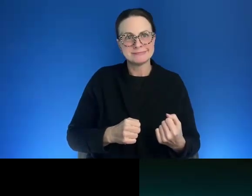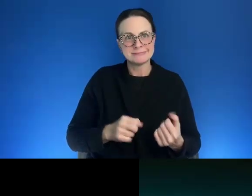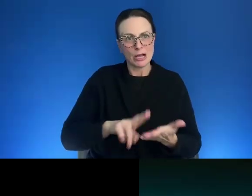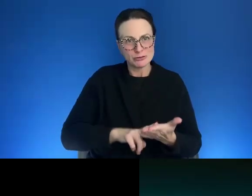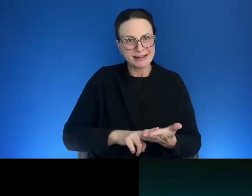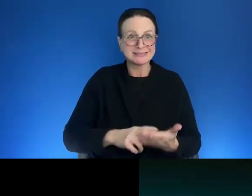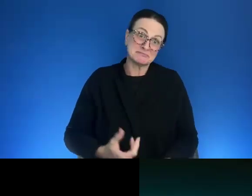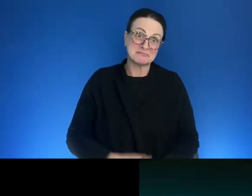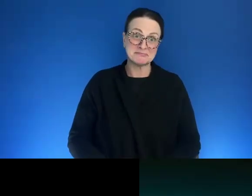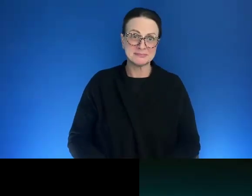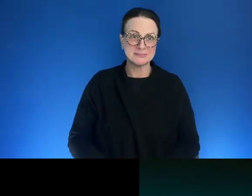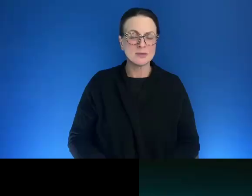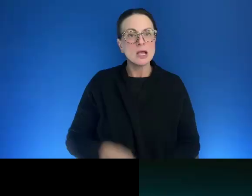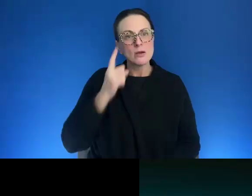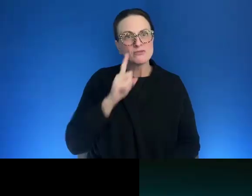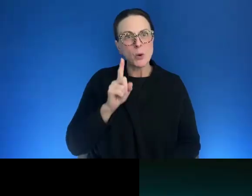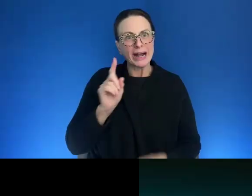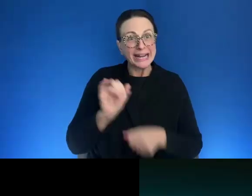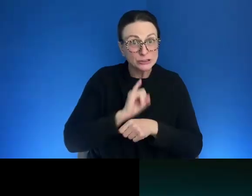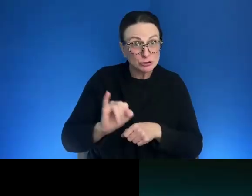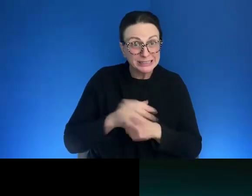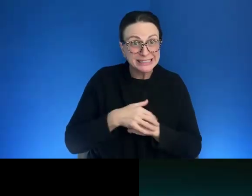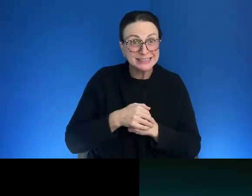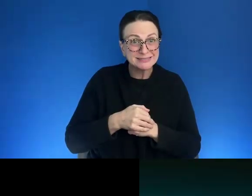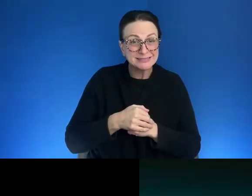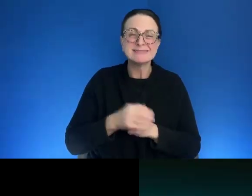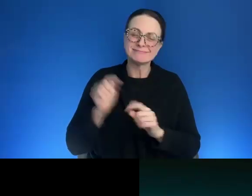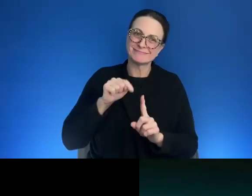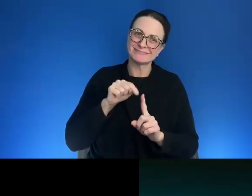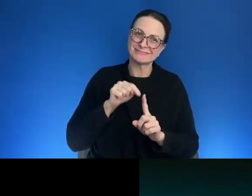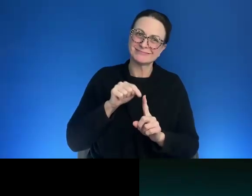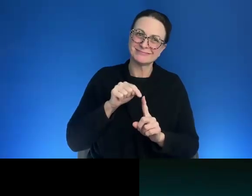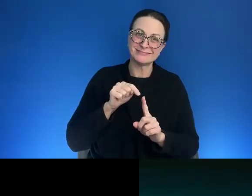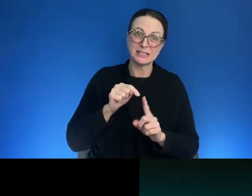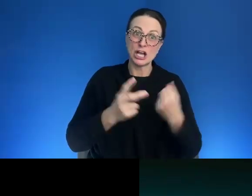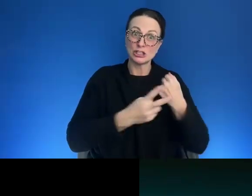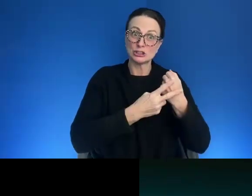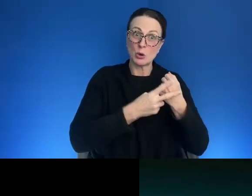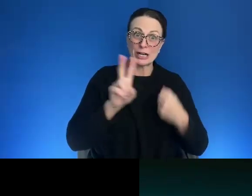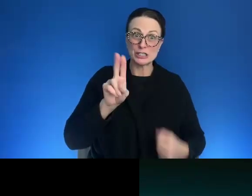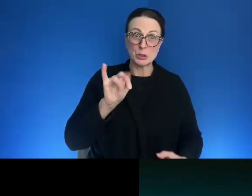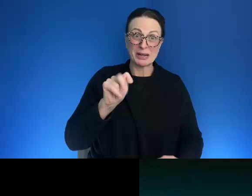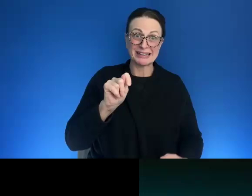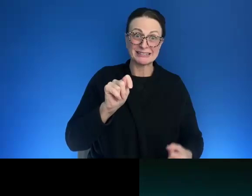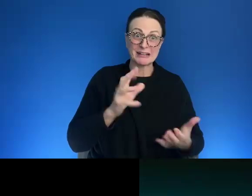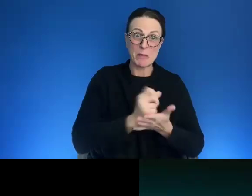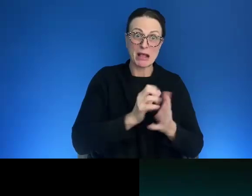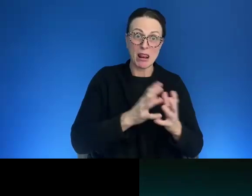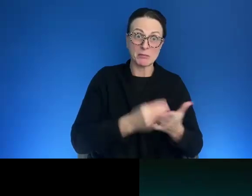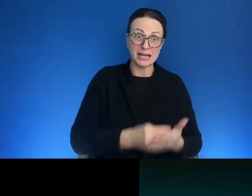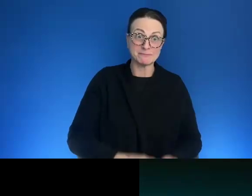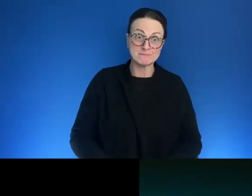contracts signed. As far as industries, let me go back to that question. I mean, storage units make a lot of